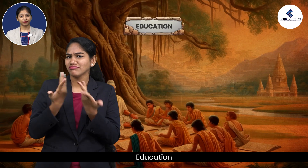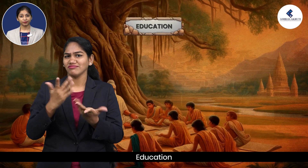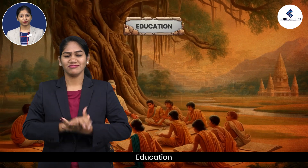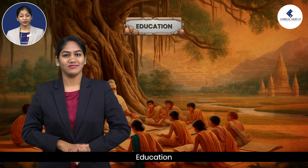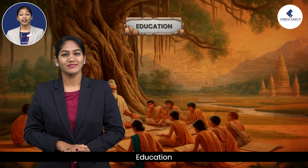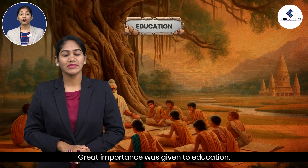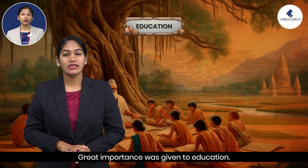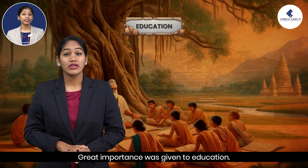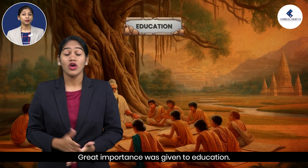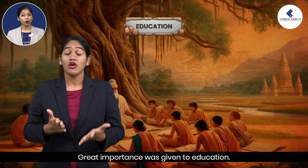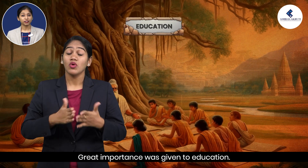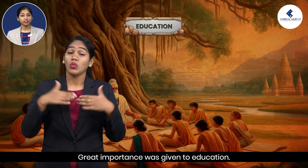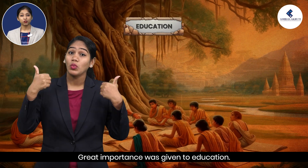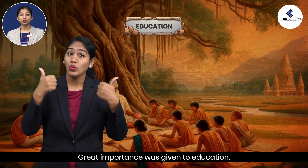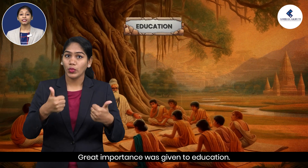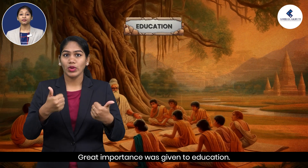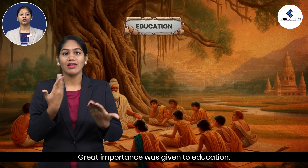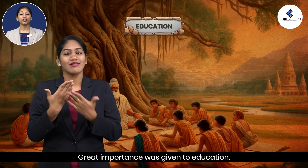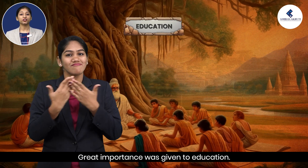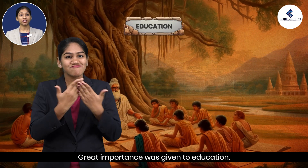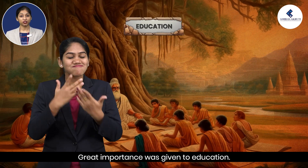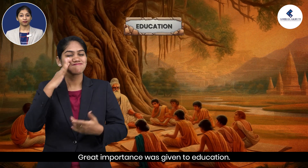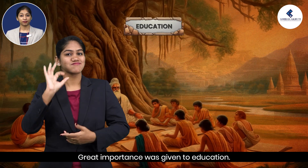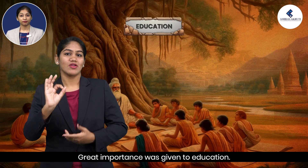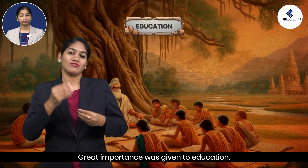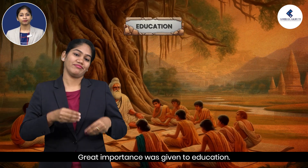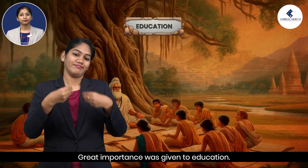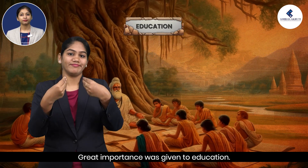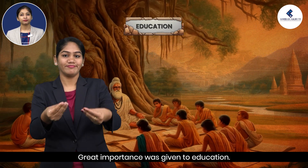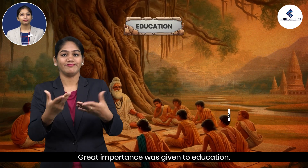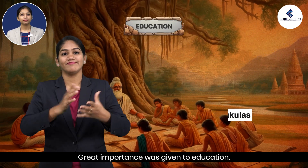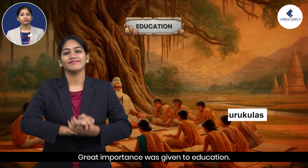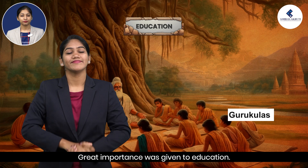Education. Great importance was given to education.